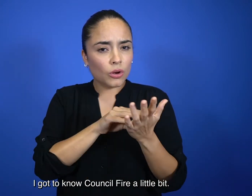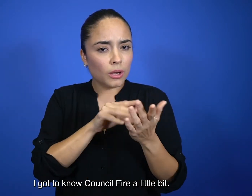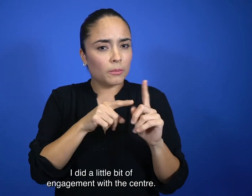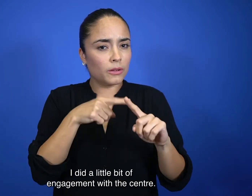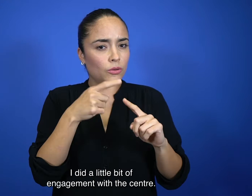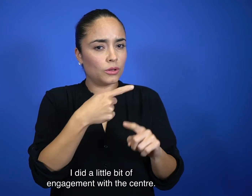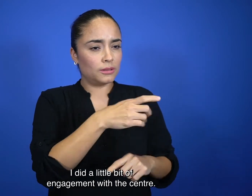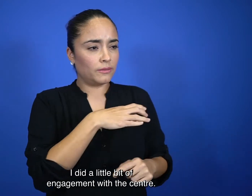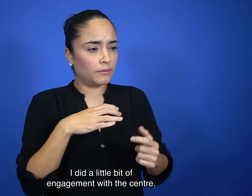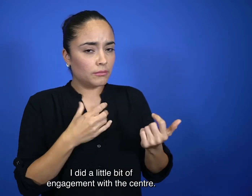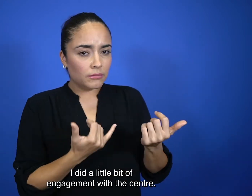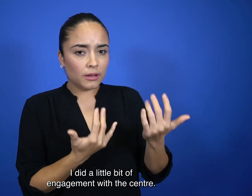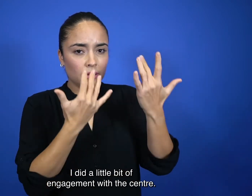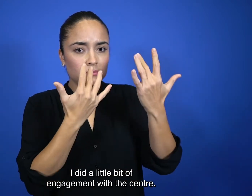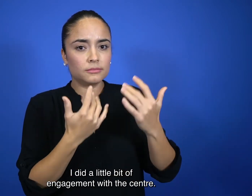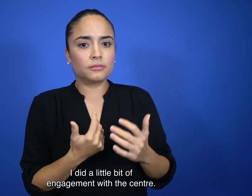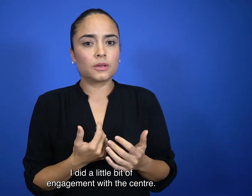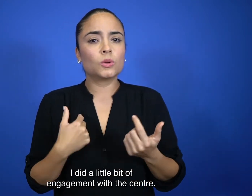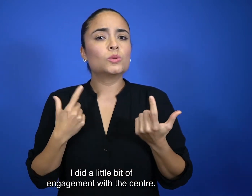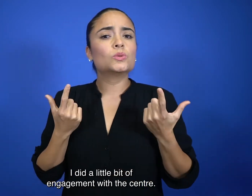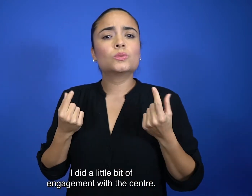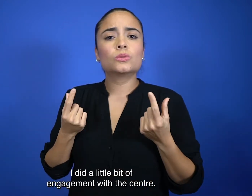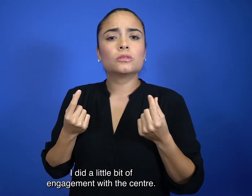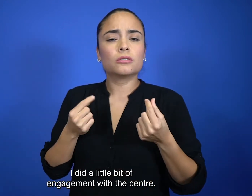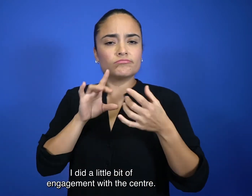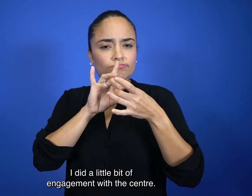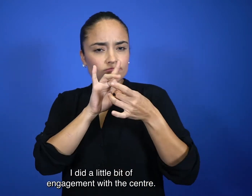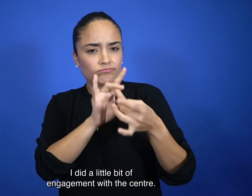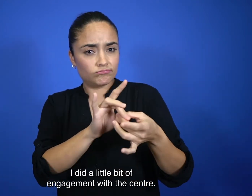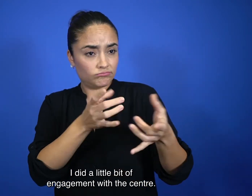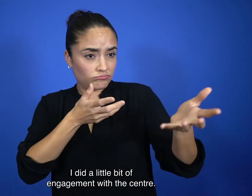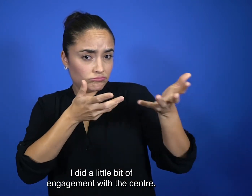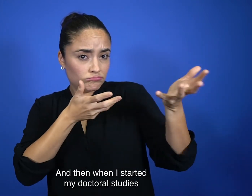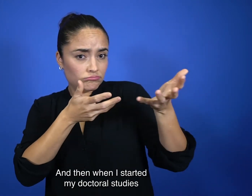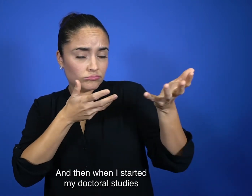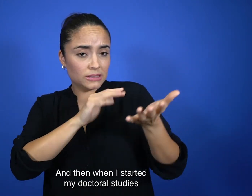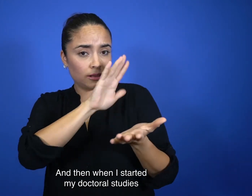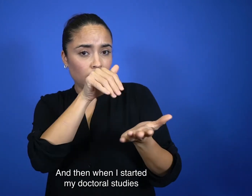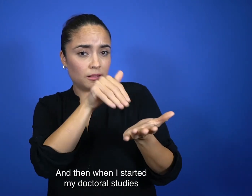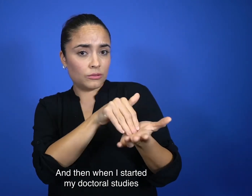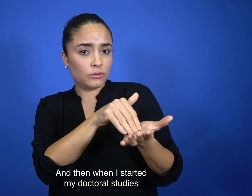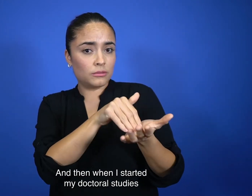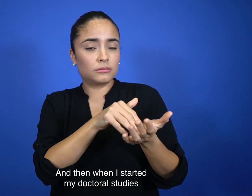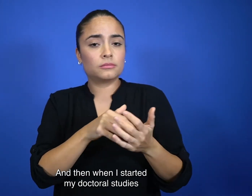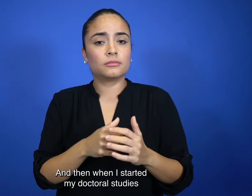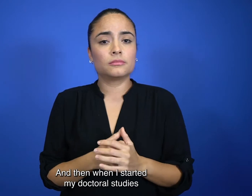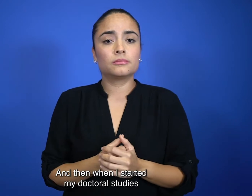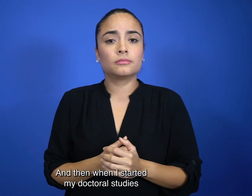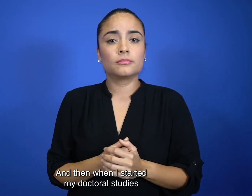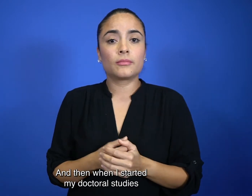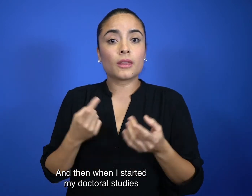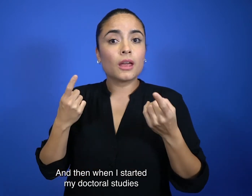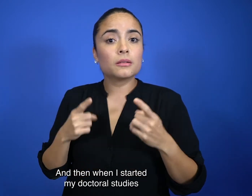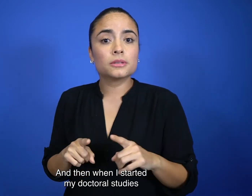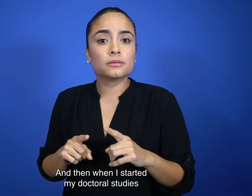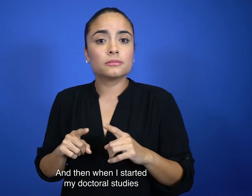I did a little bit of engagement with the center, and then when I started